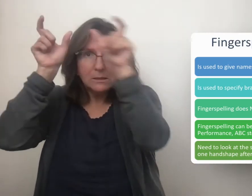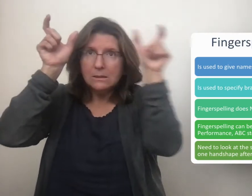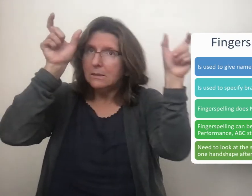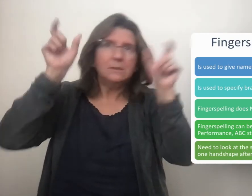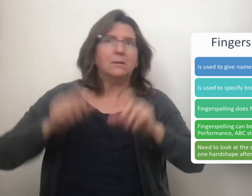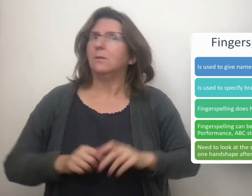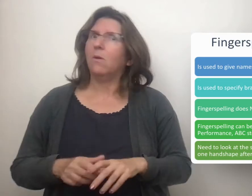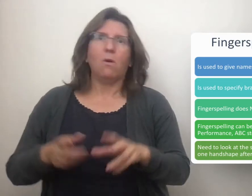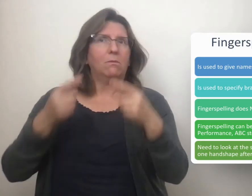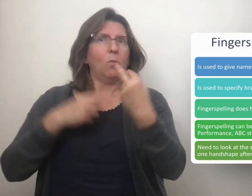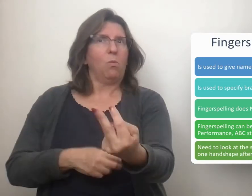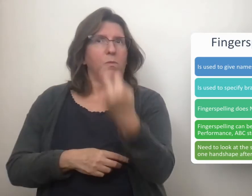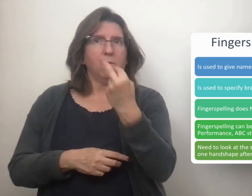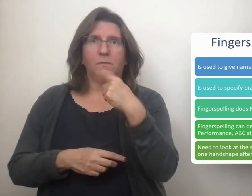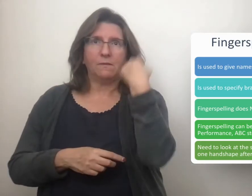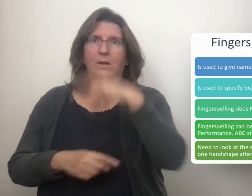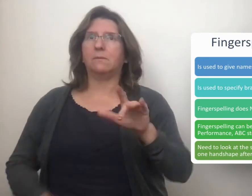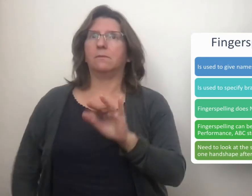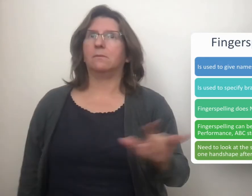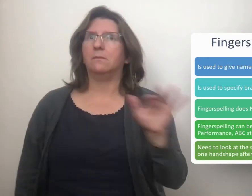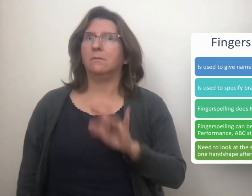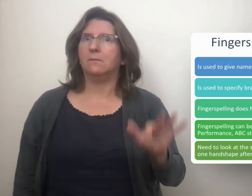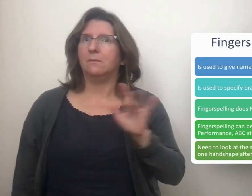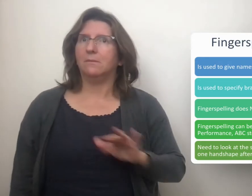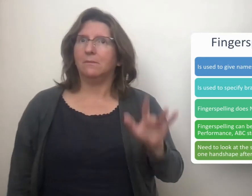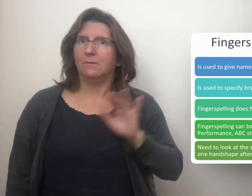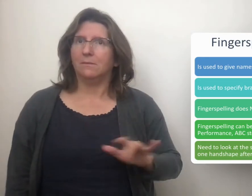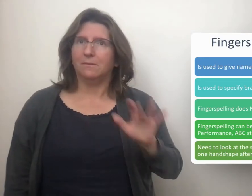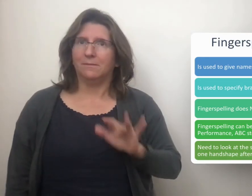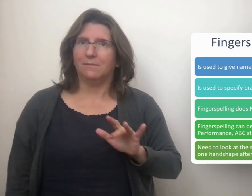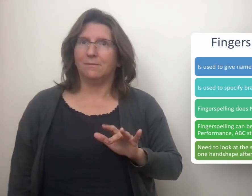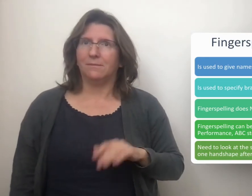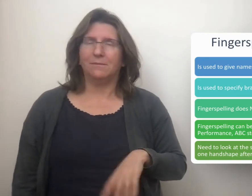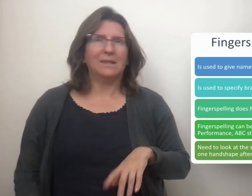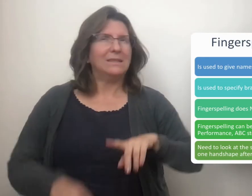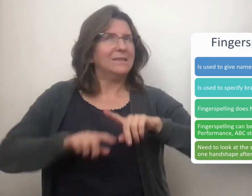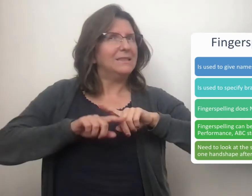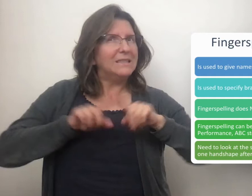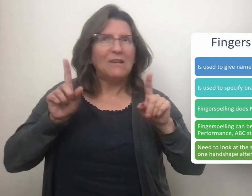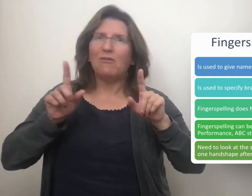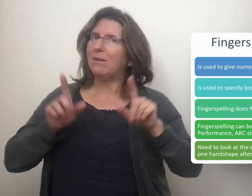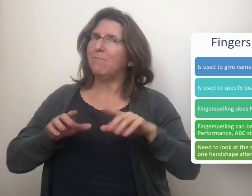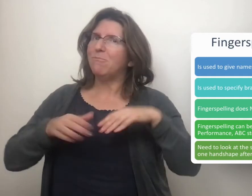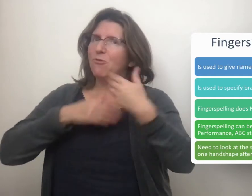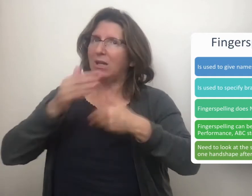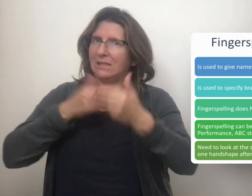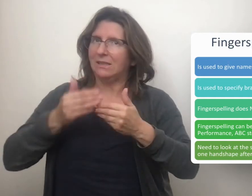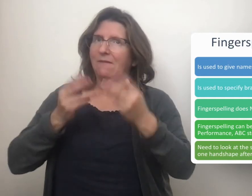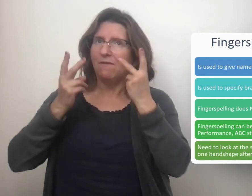like C-A-T. The goal as you get better is to take in the whole visual field. It's definitely a